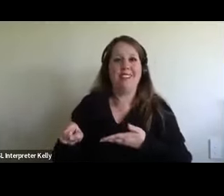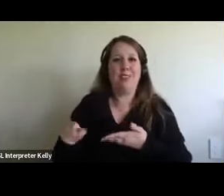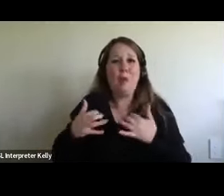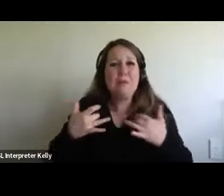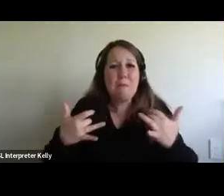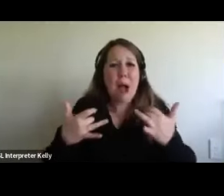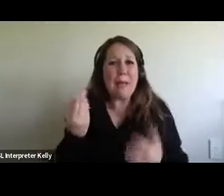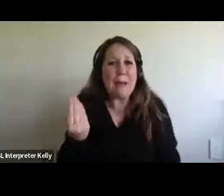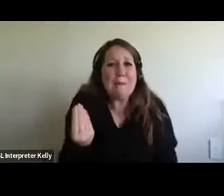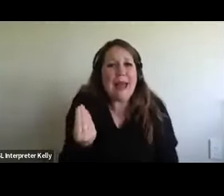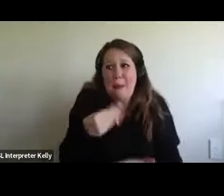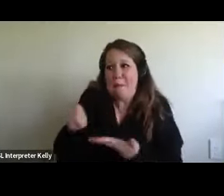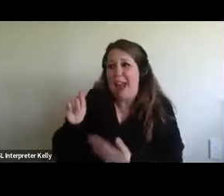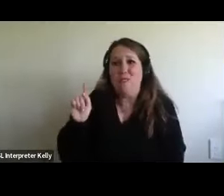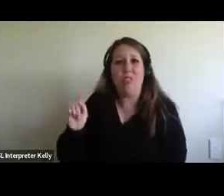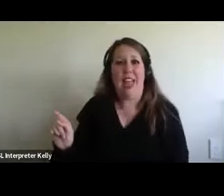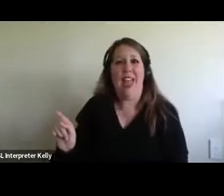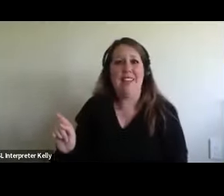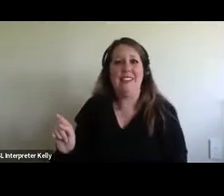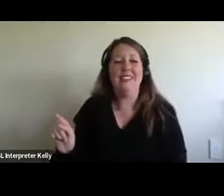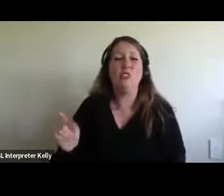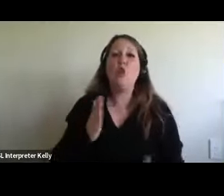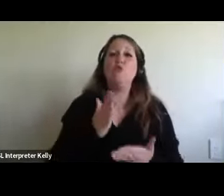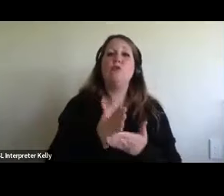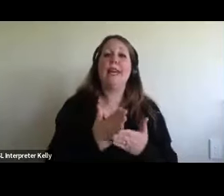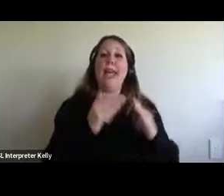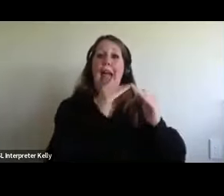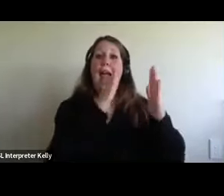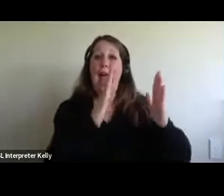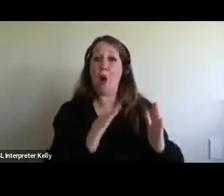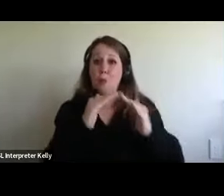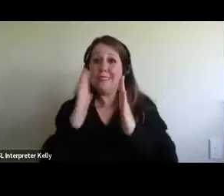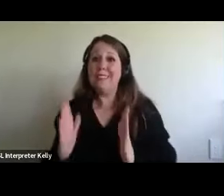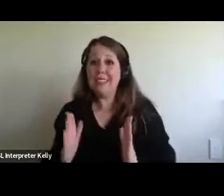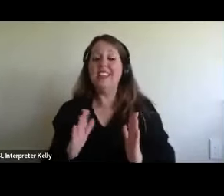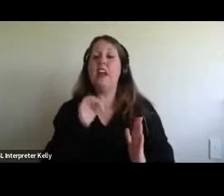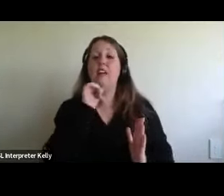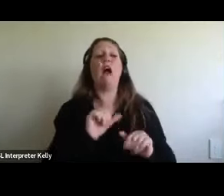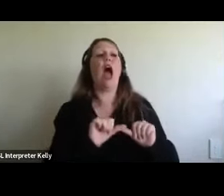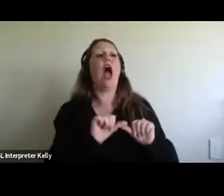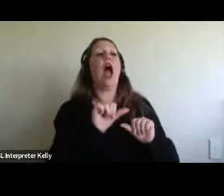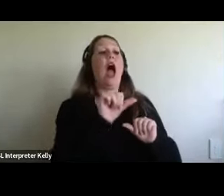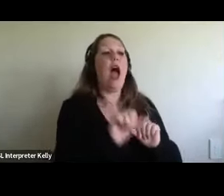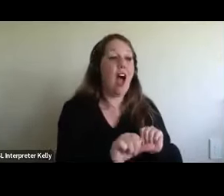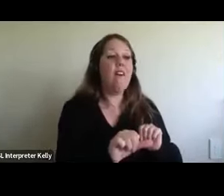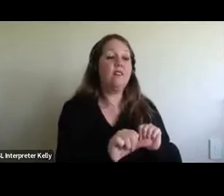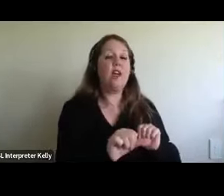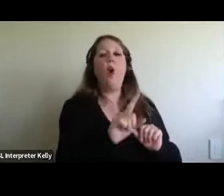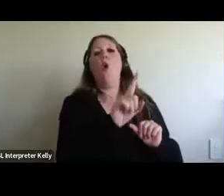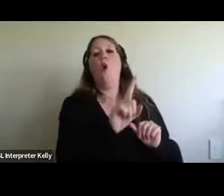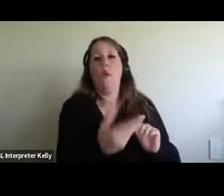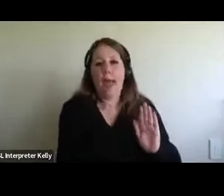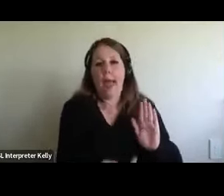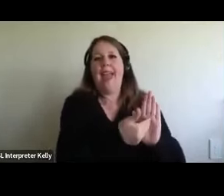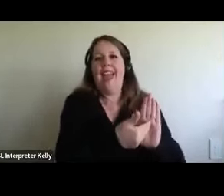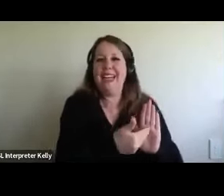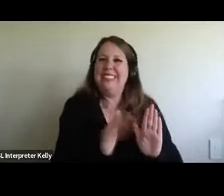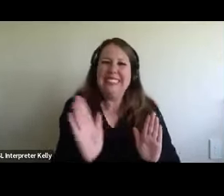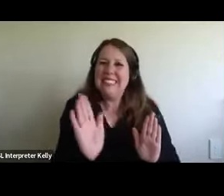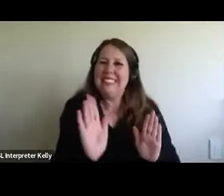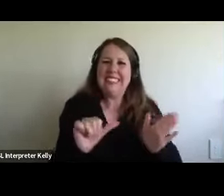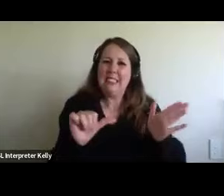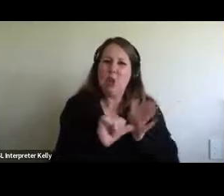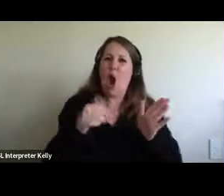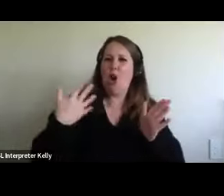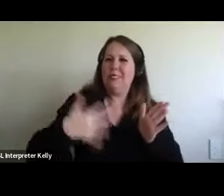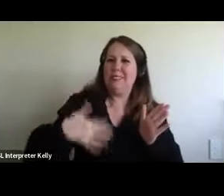things after, it's way more expensive. And we will be doing a favor to not only all people with disabilities,